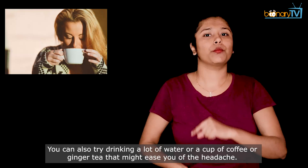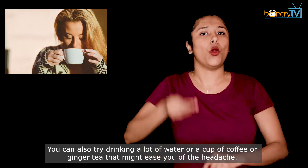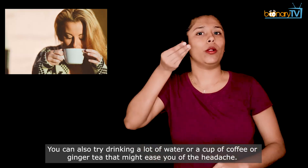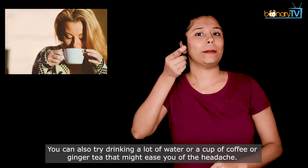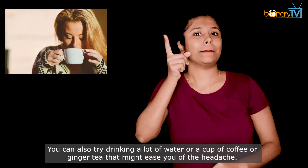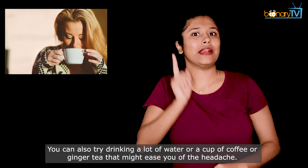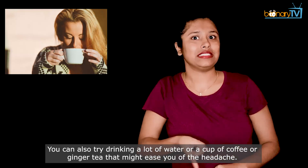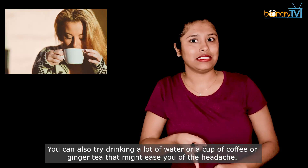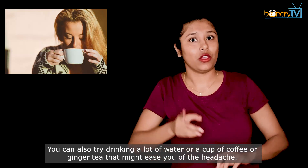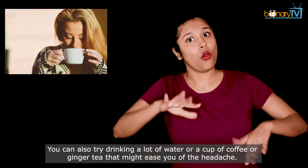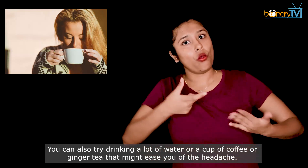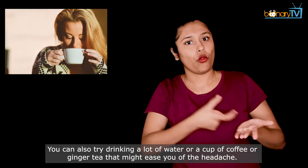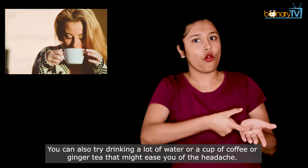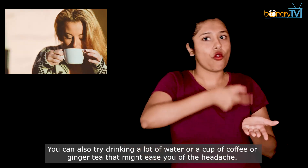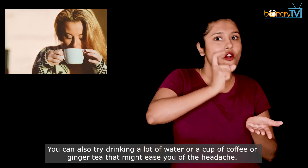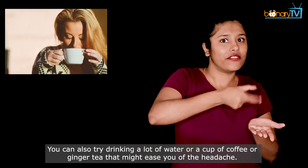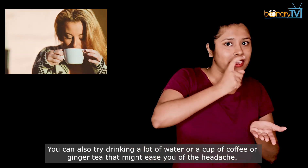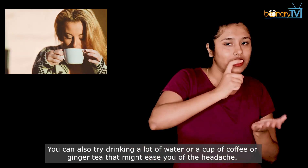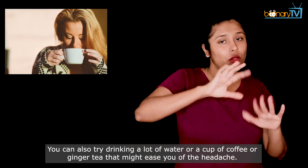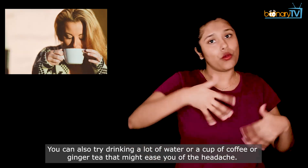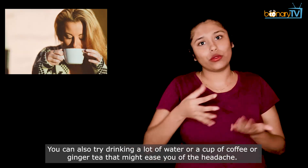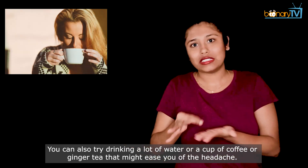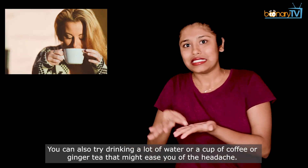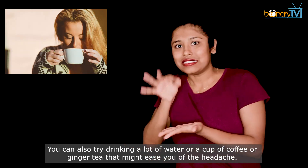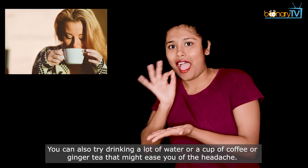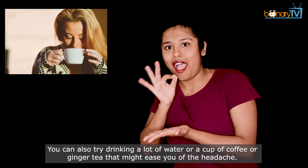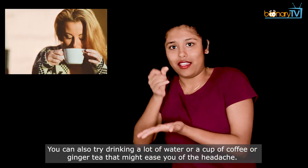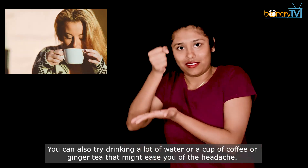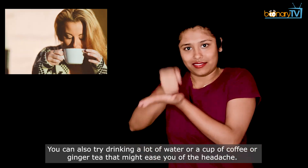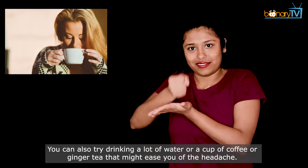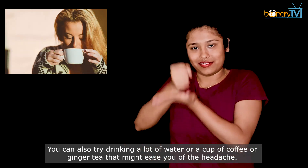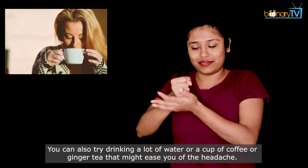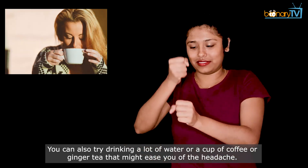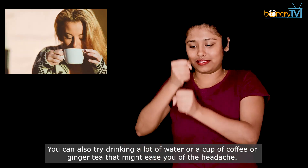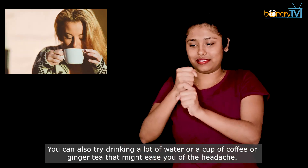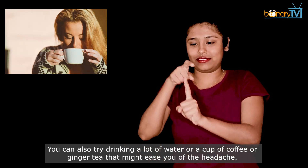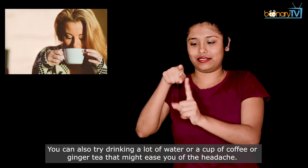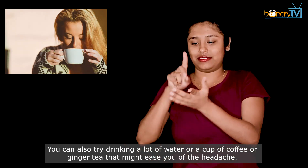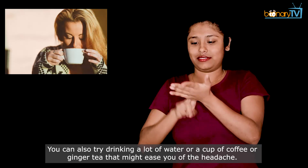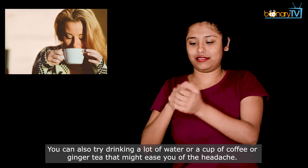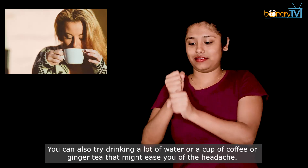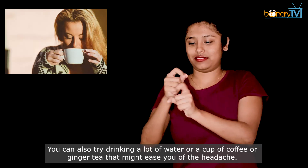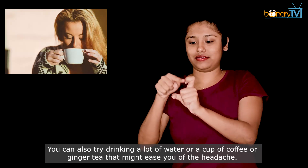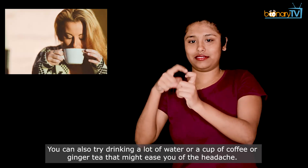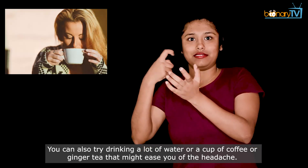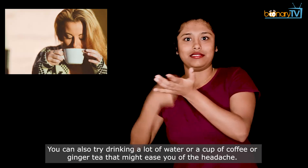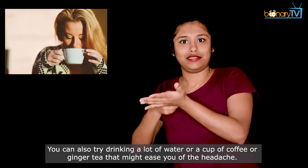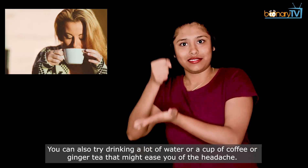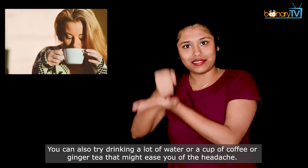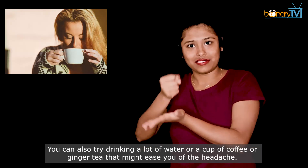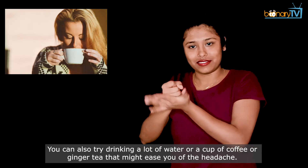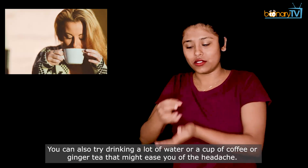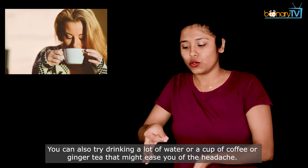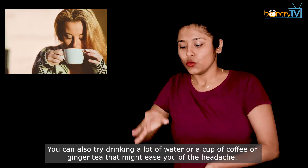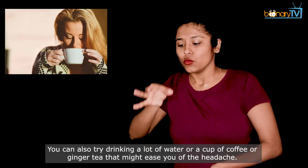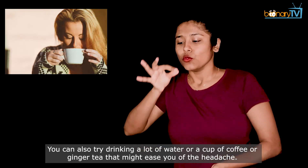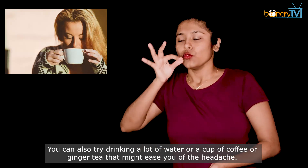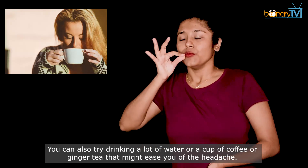or a cup of coffee, or ginger tea that might ease you of the headache.